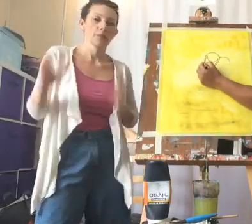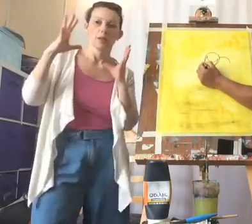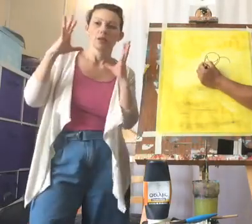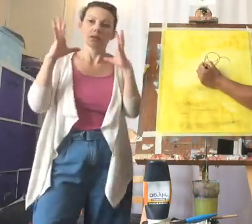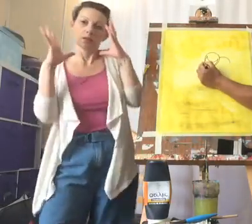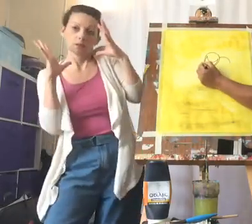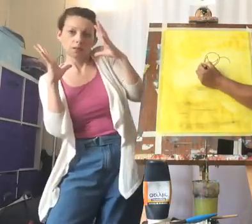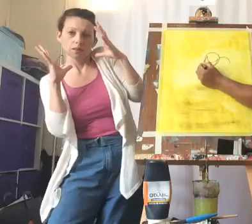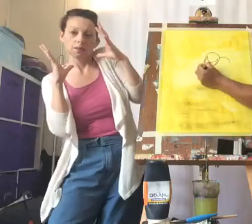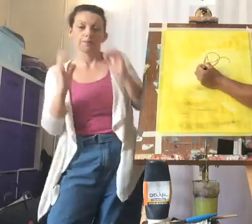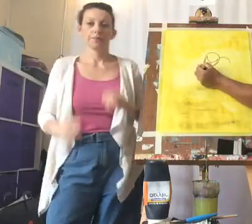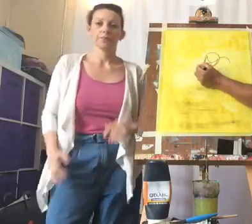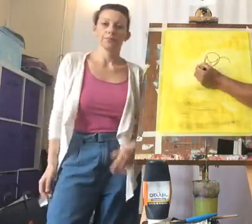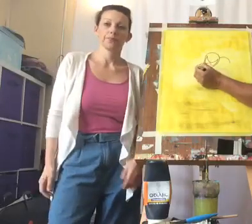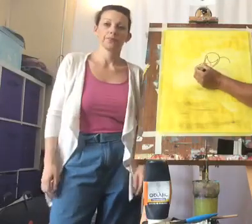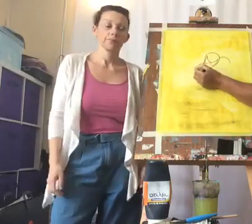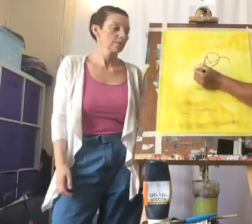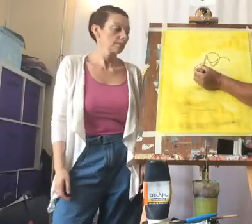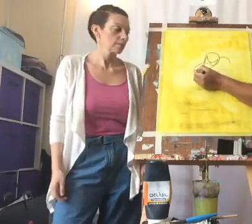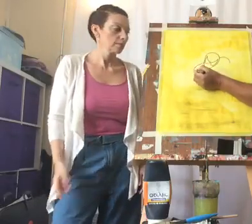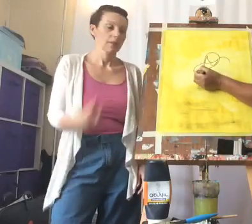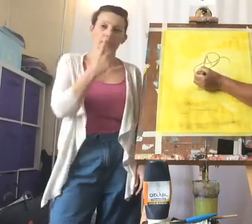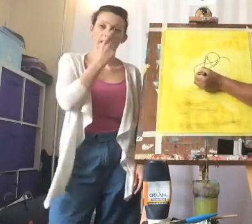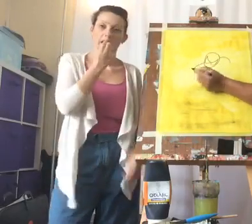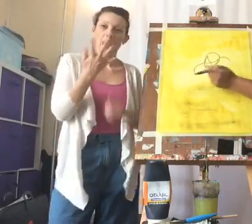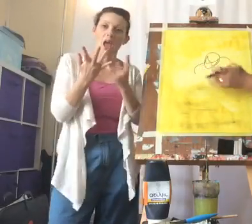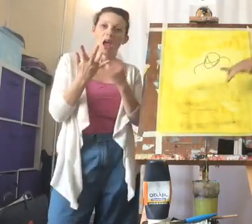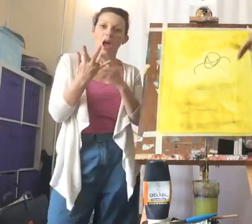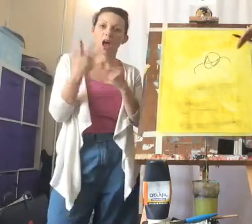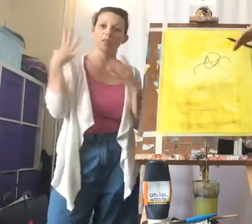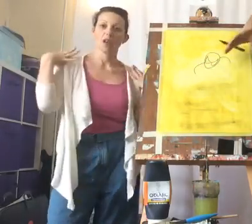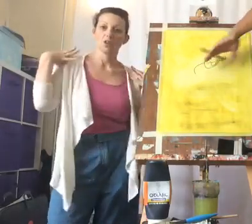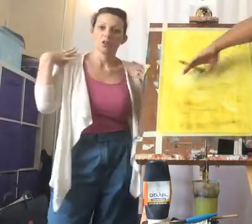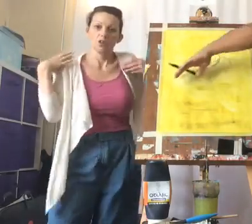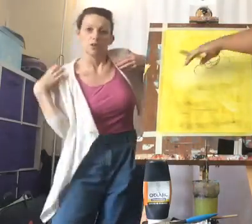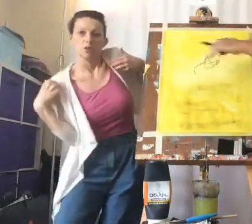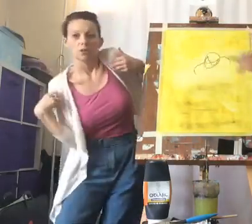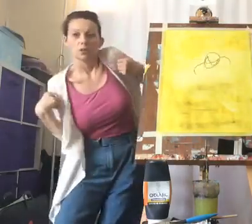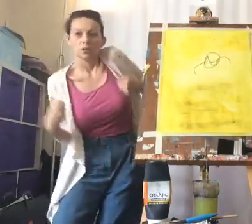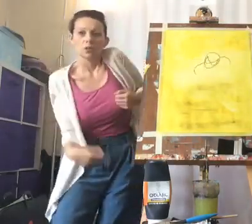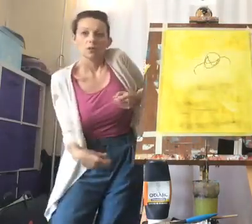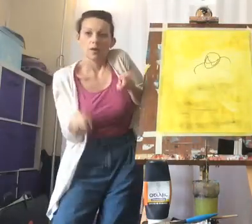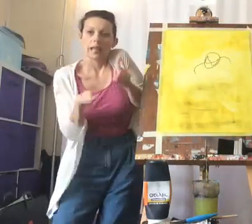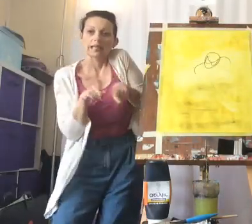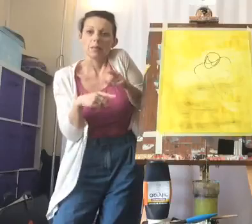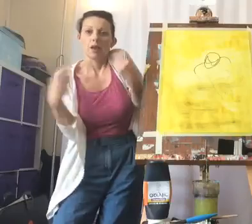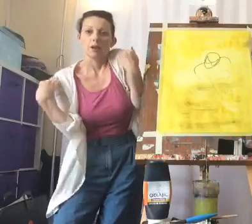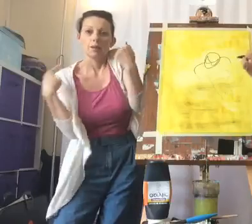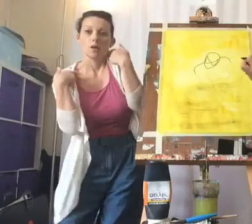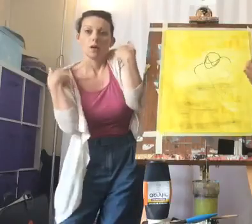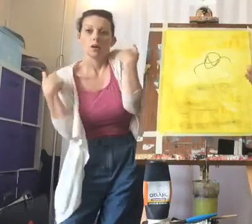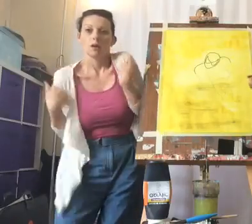you can do the other shoulder, so it goes down like that.